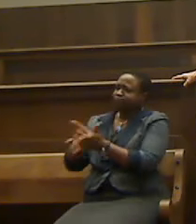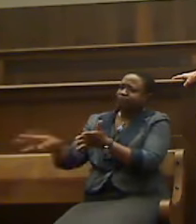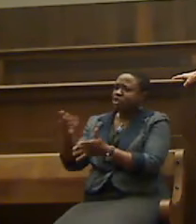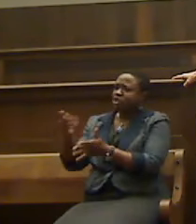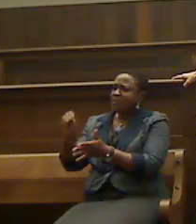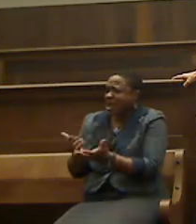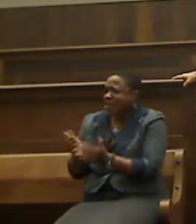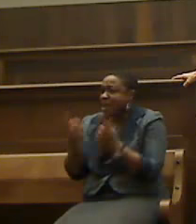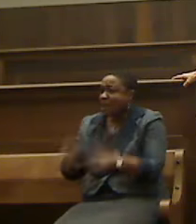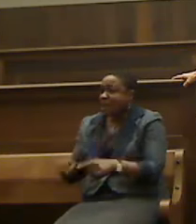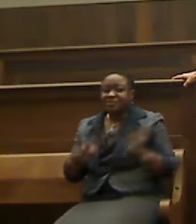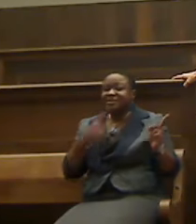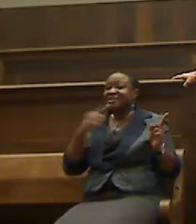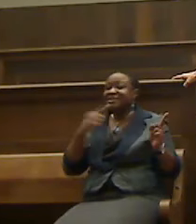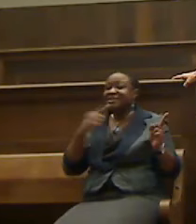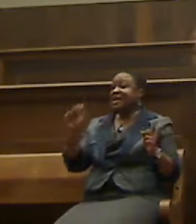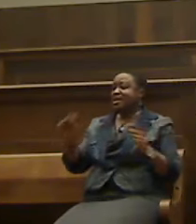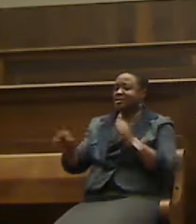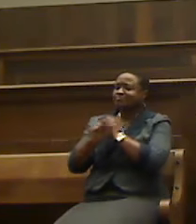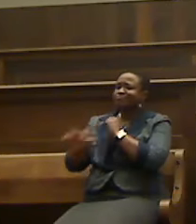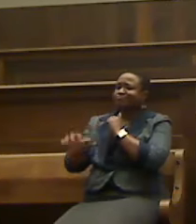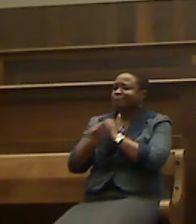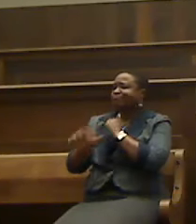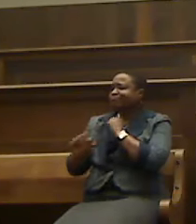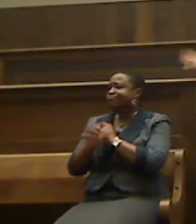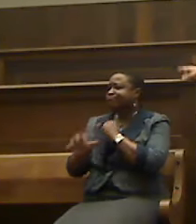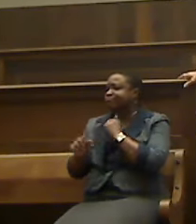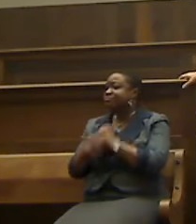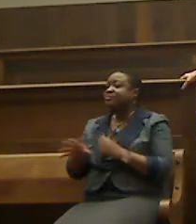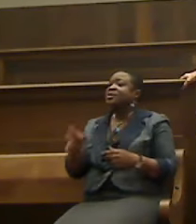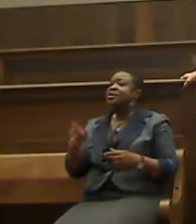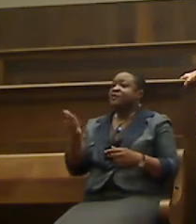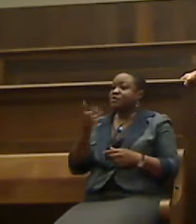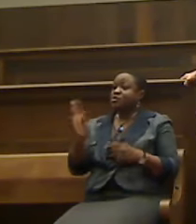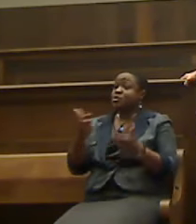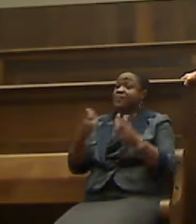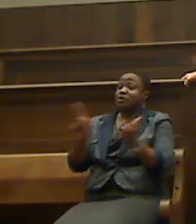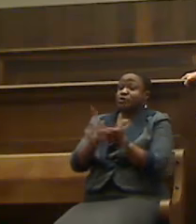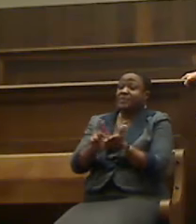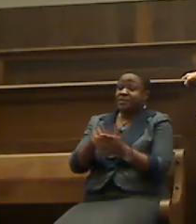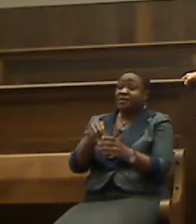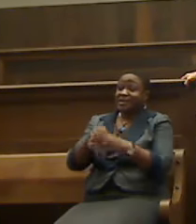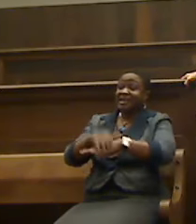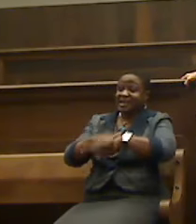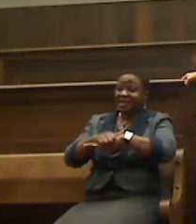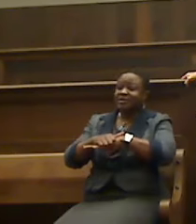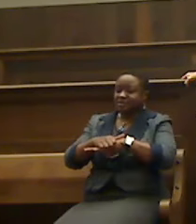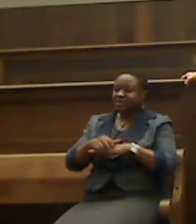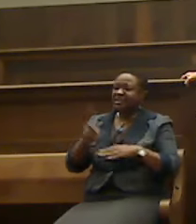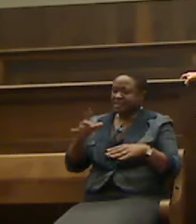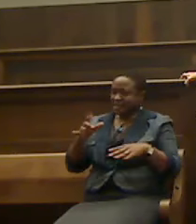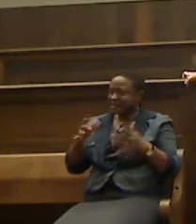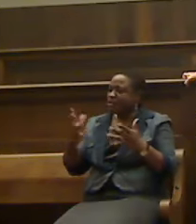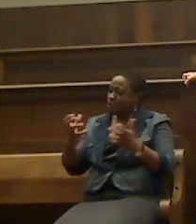It was coverage. There were a couple of major papers in England that had taken on the task of